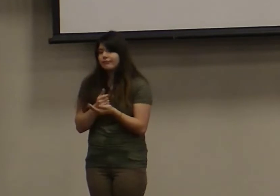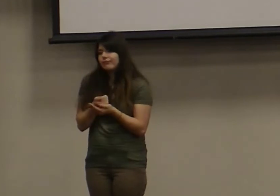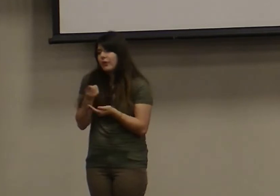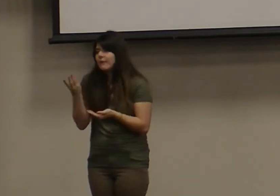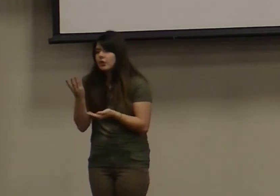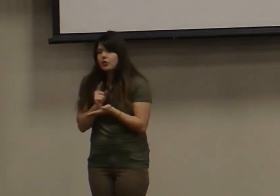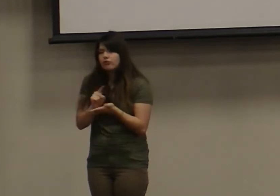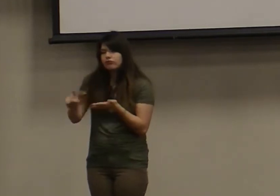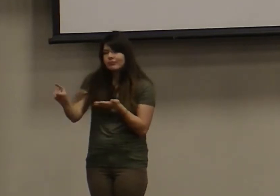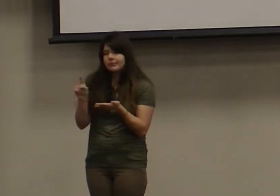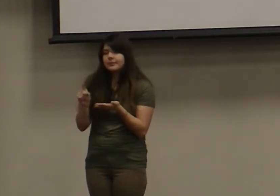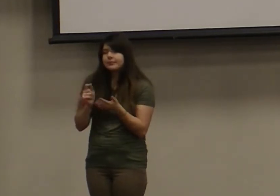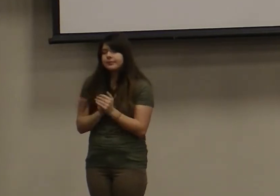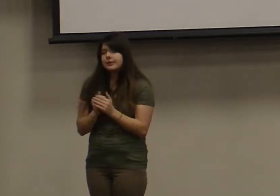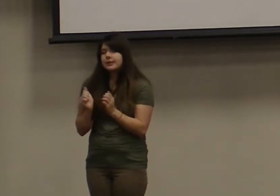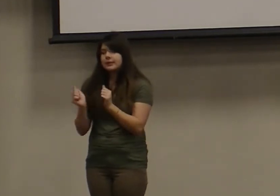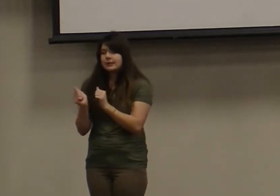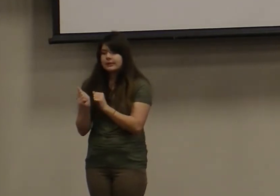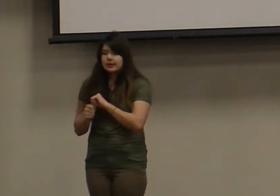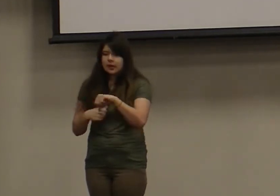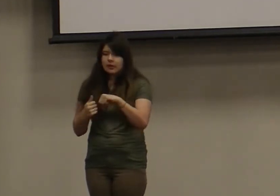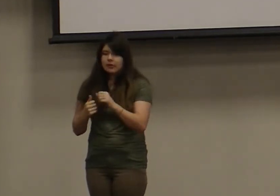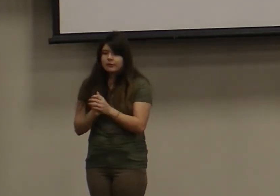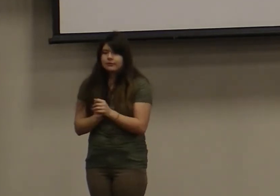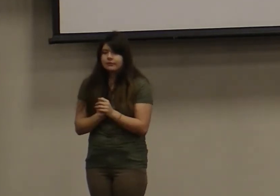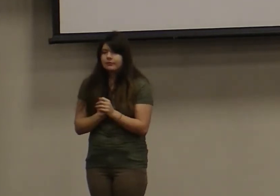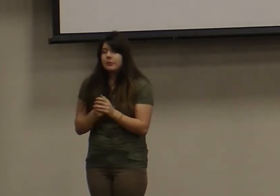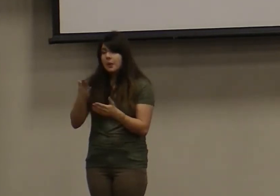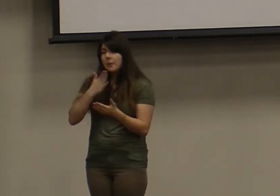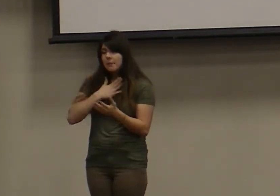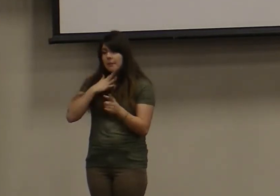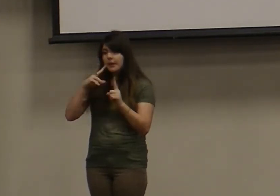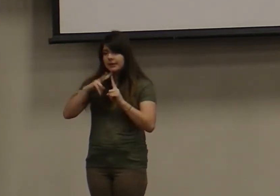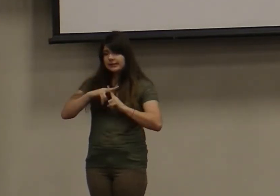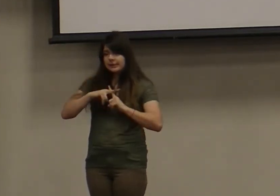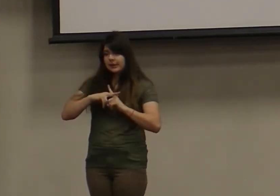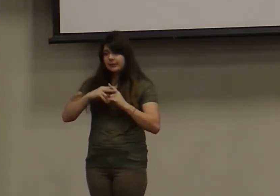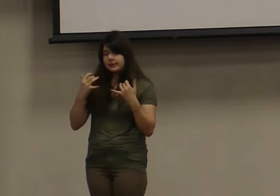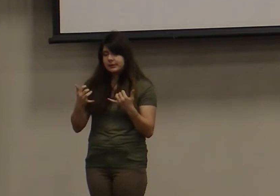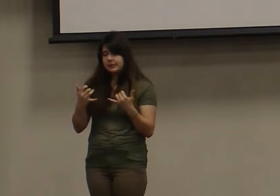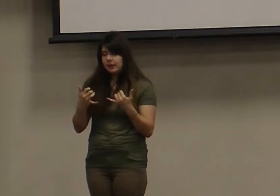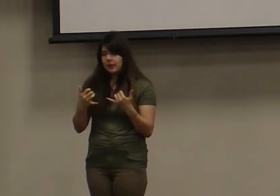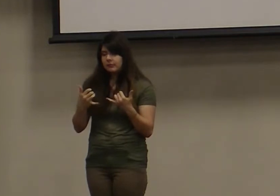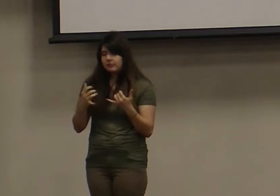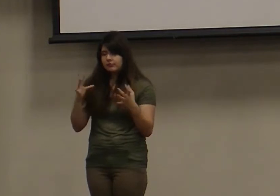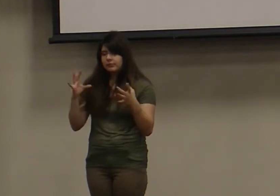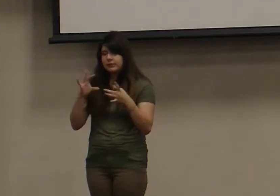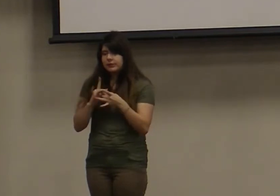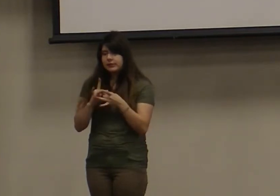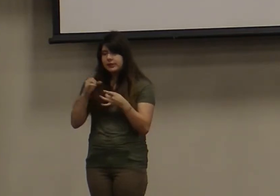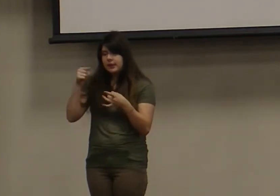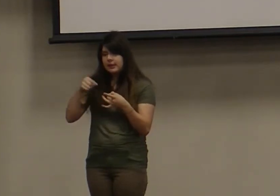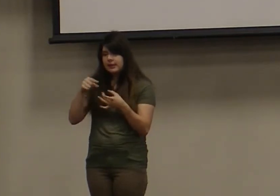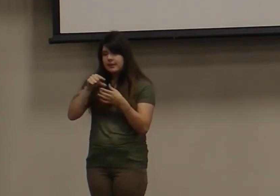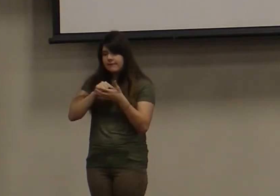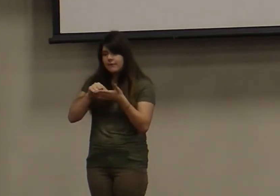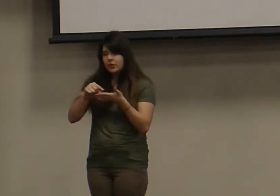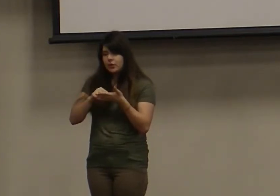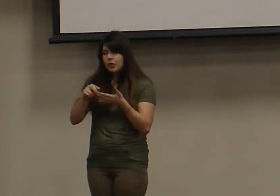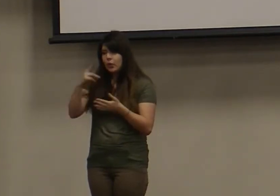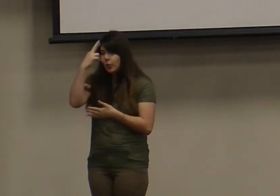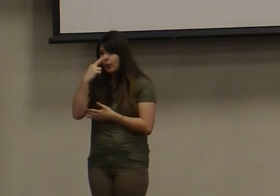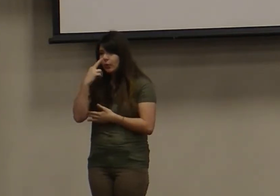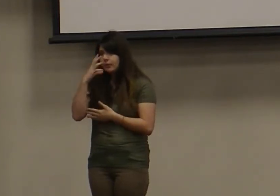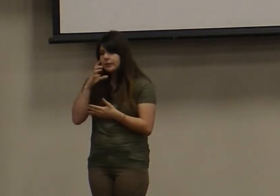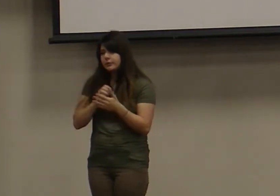couple of weeks here together, this last several days, my assignment specifically relates to this particular verse out of Romans chapter 12